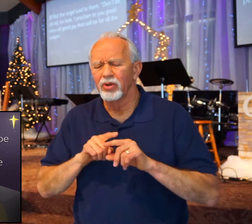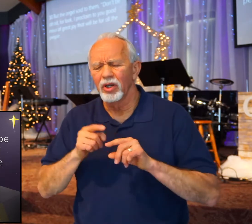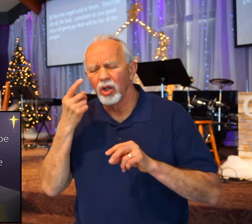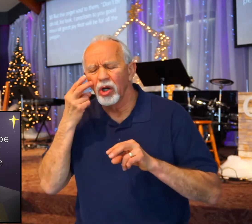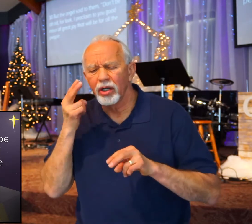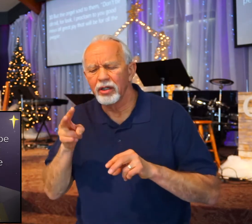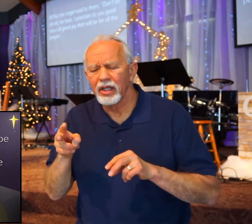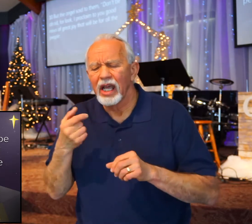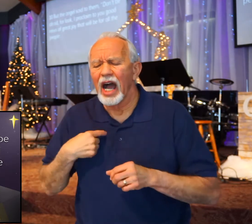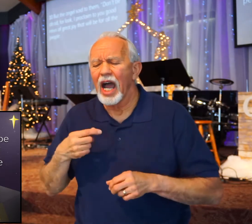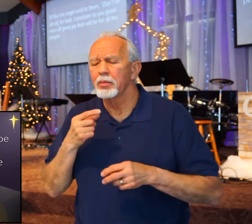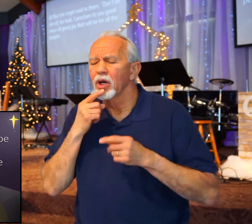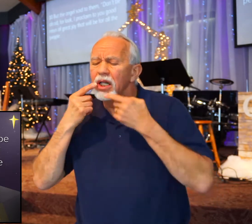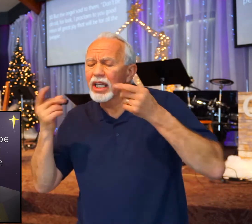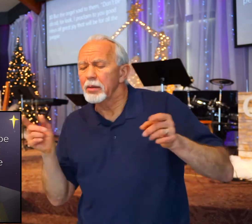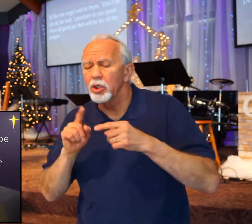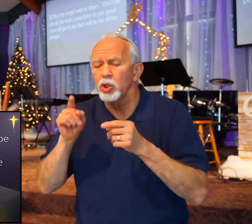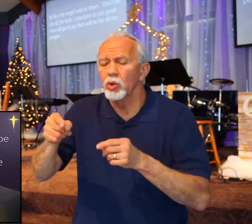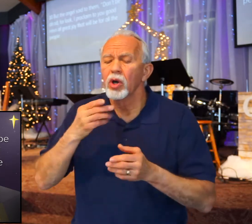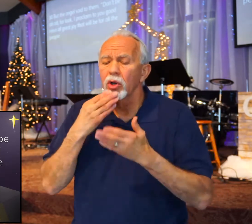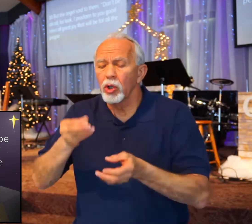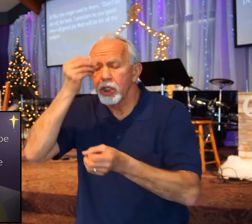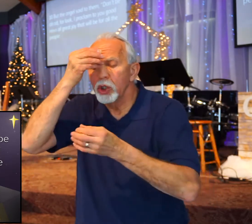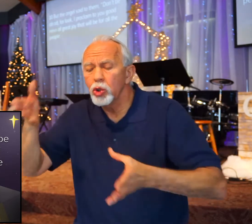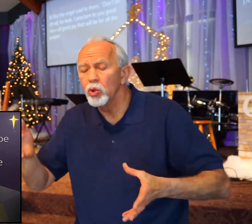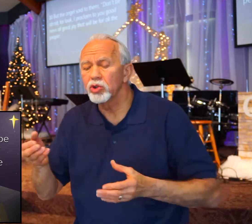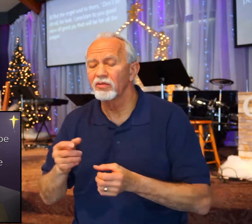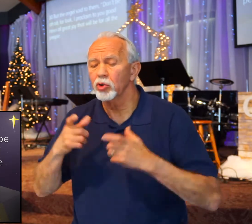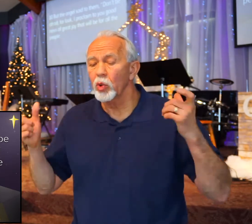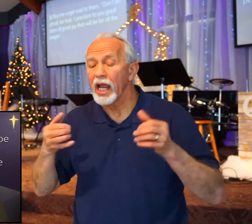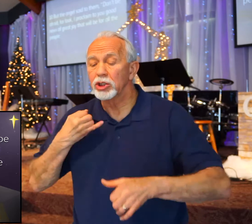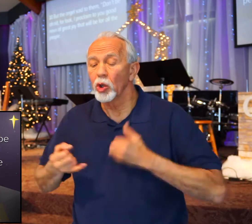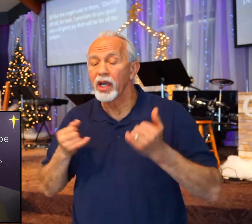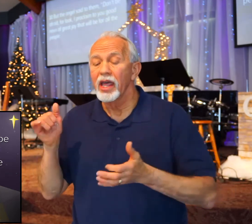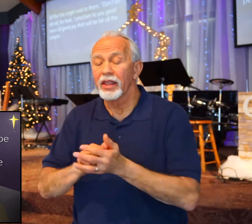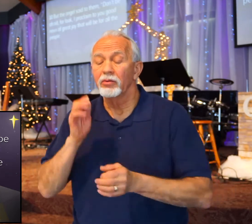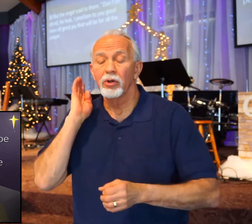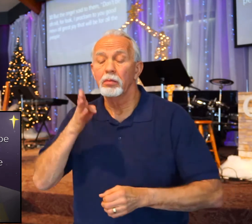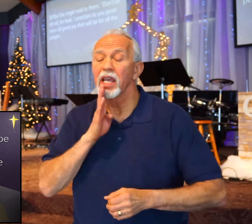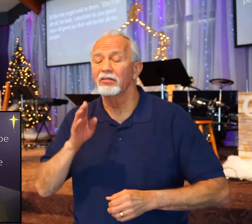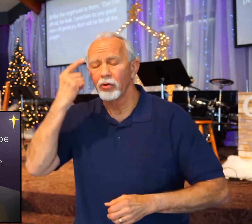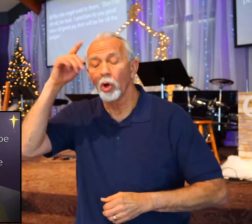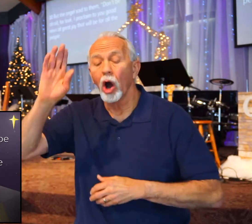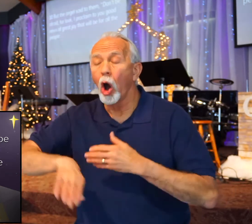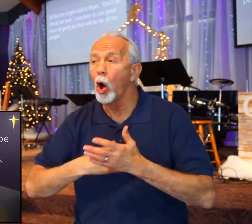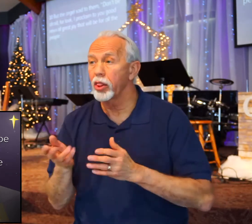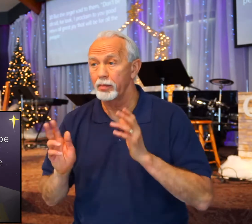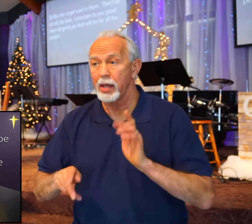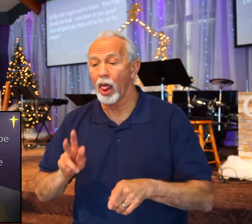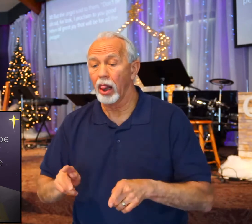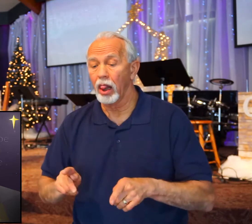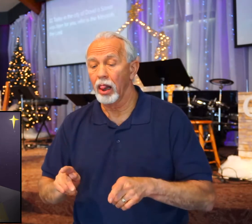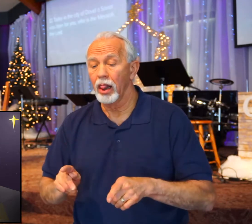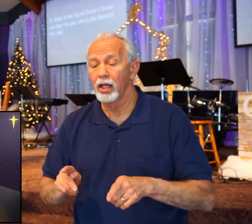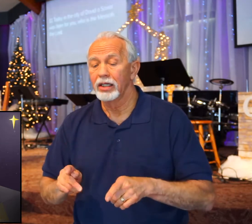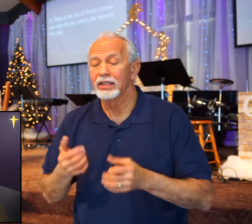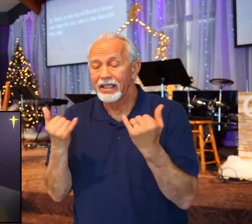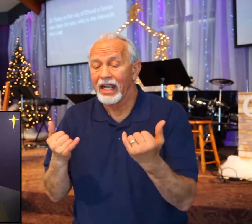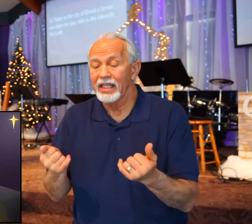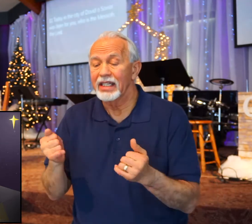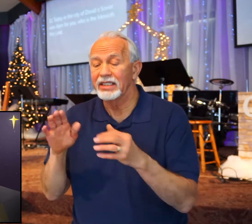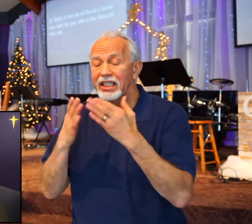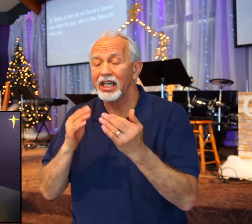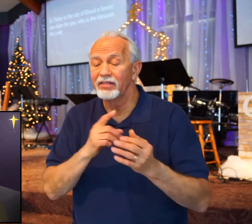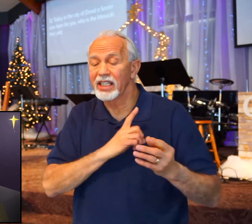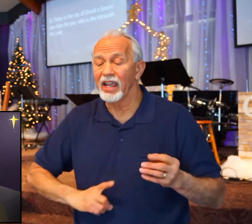look, I proclaim to you good news of great joy that will be for all the people. Today in the